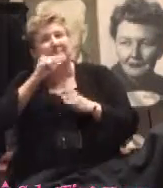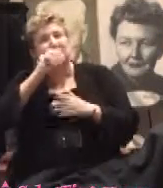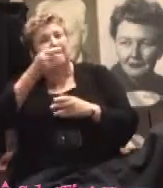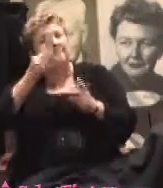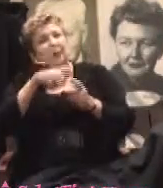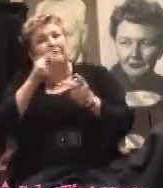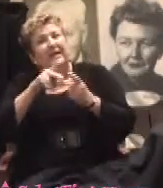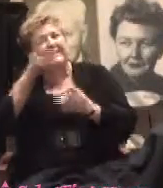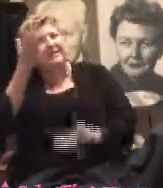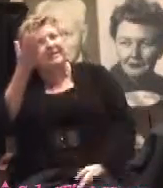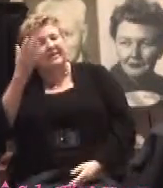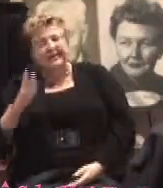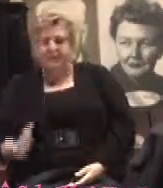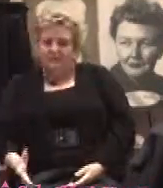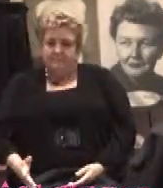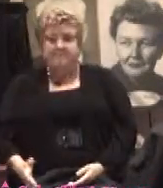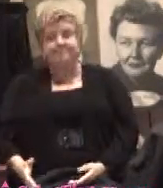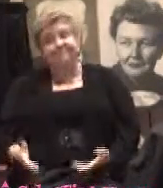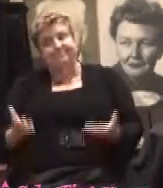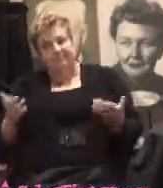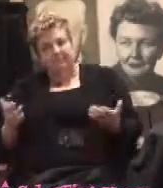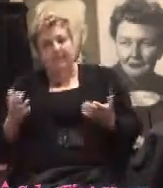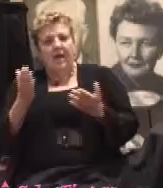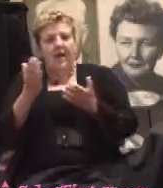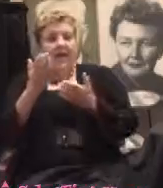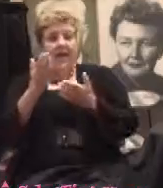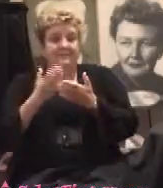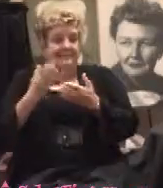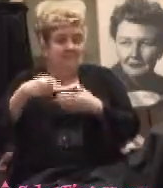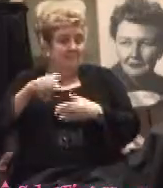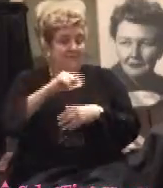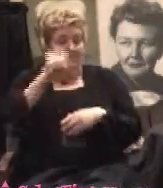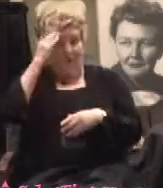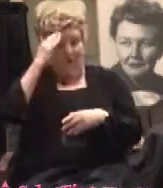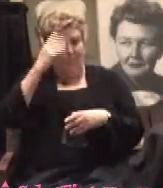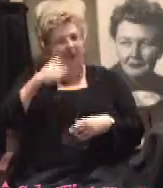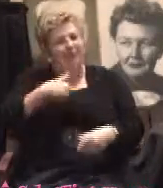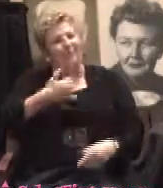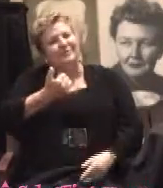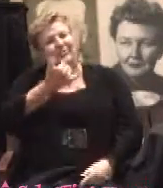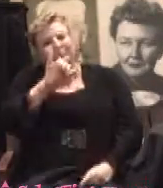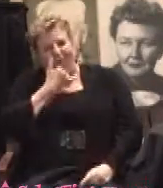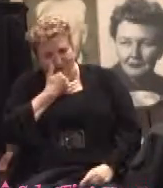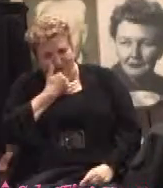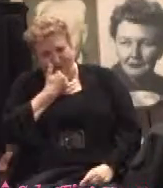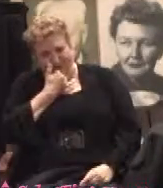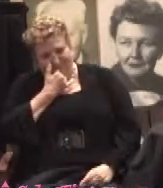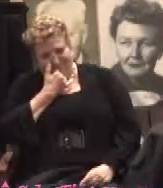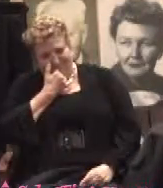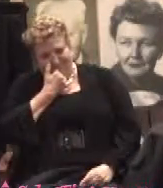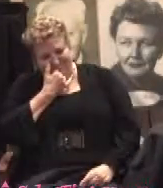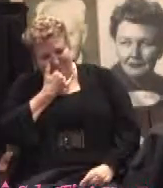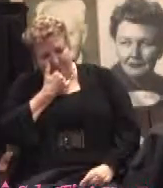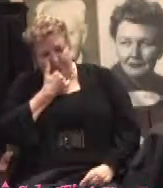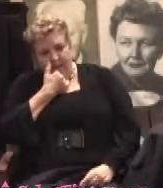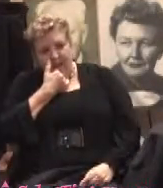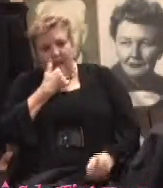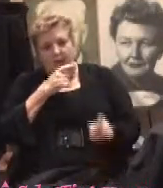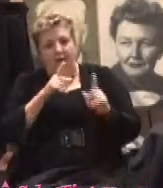And as some of you may know, I was wrong about that. And I blacked out as I lurched towards the